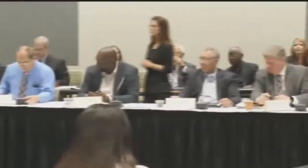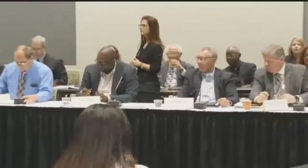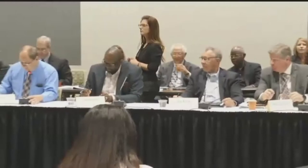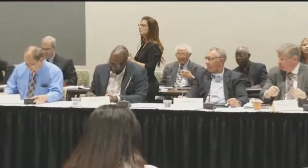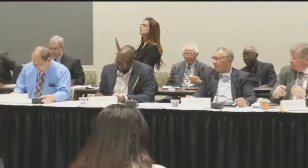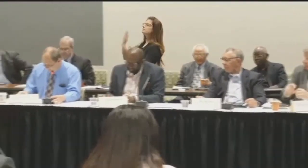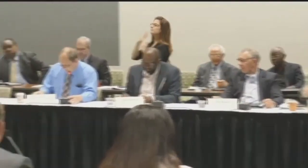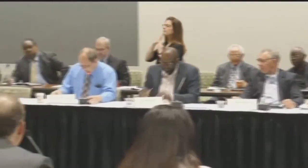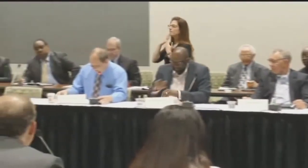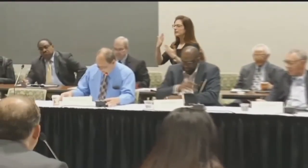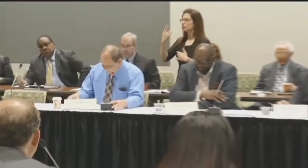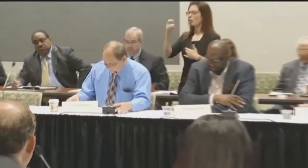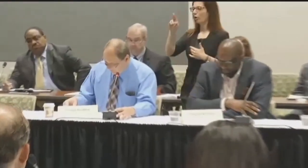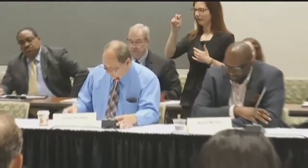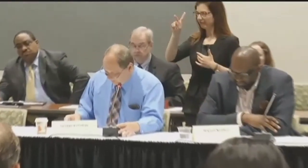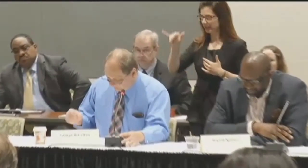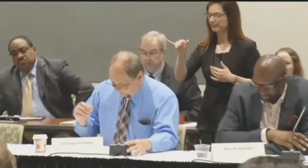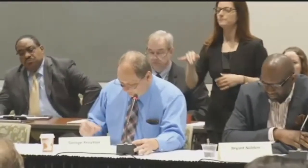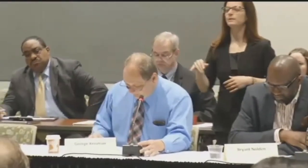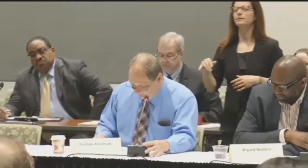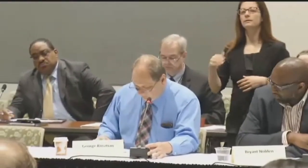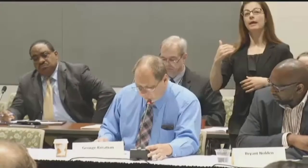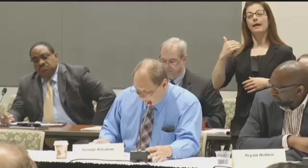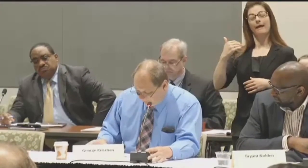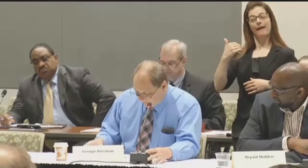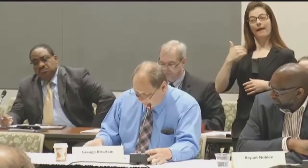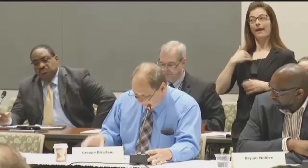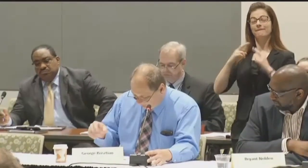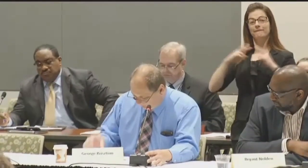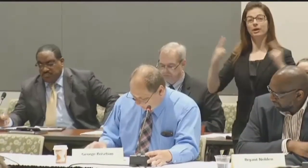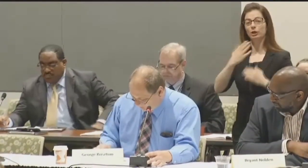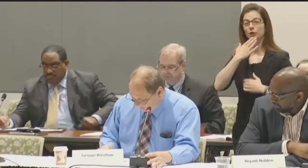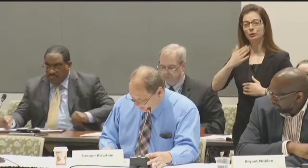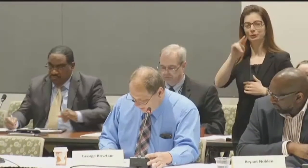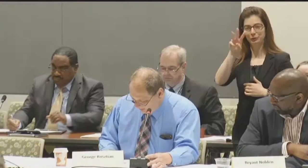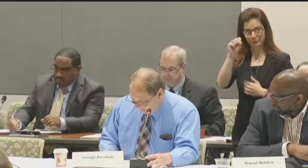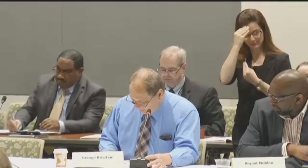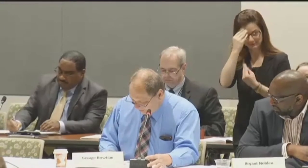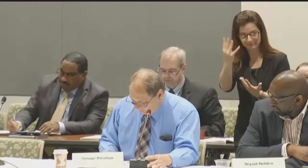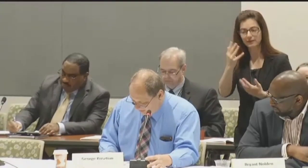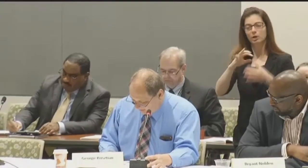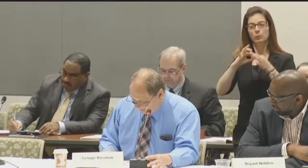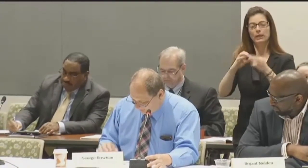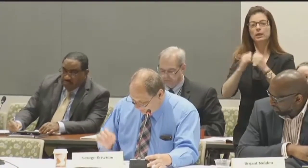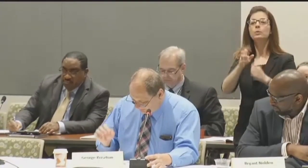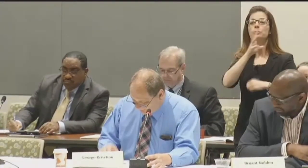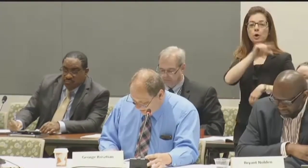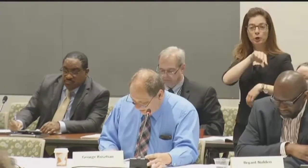Thank you, Harvey. I have some very good news here with respect to the water